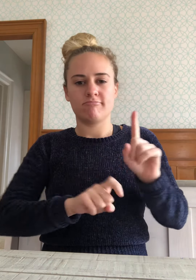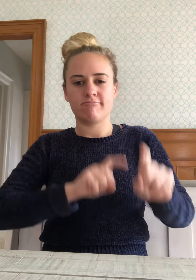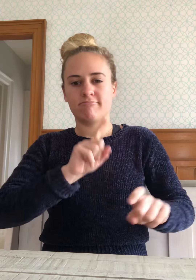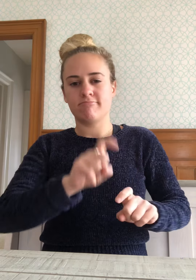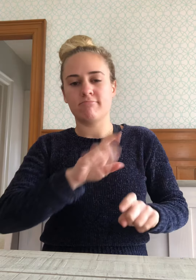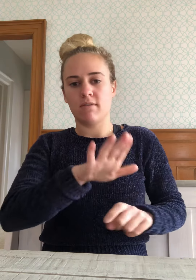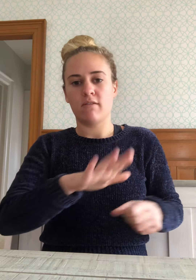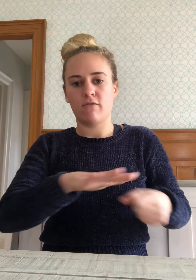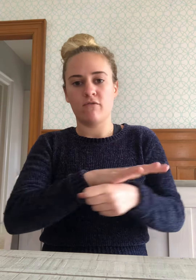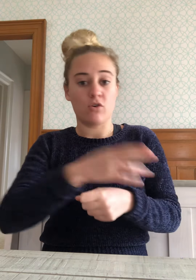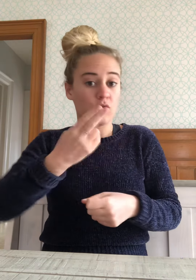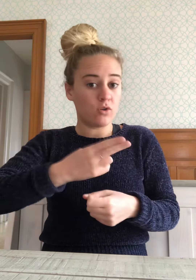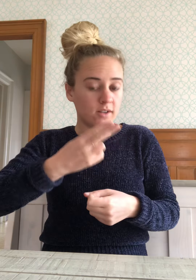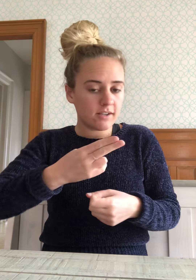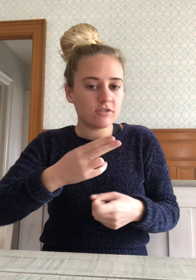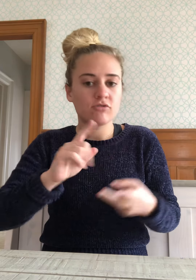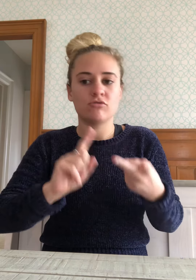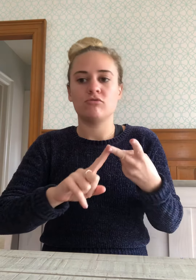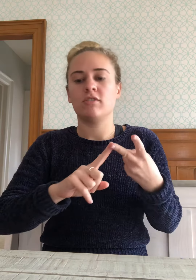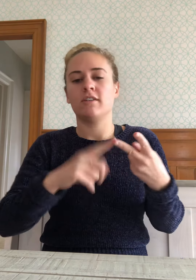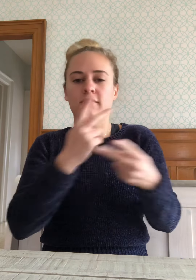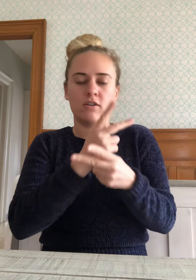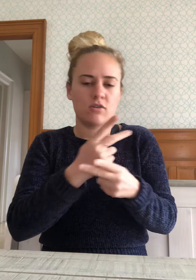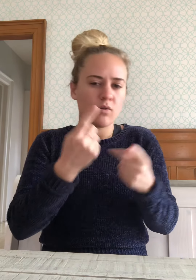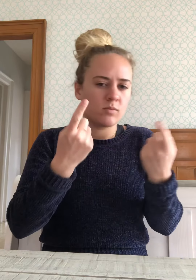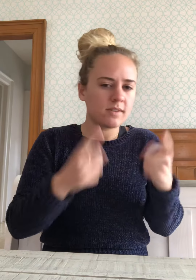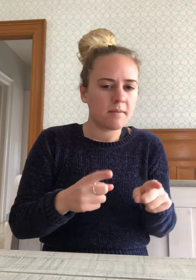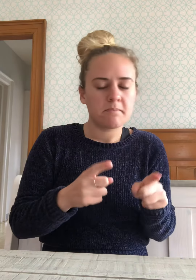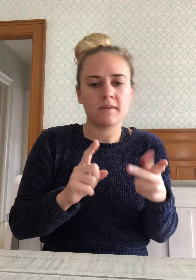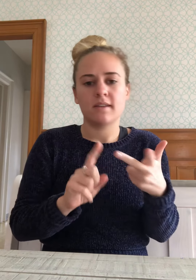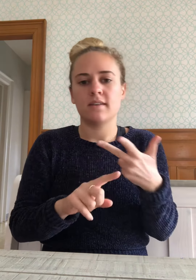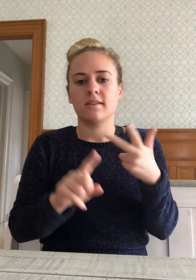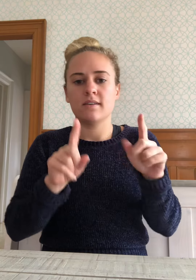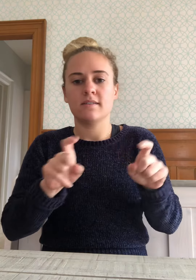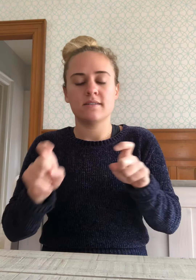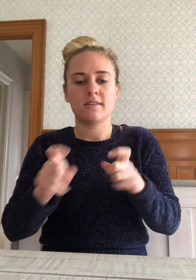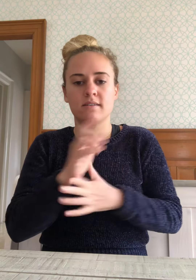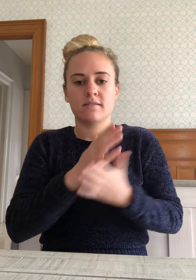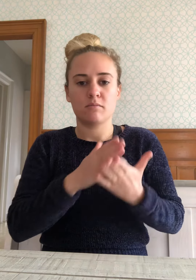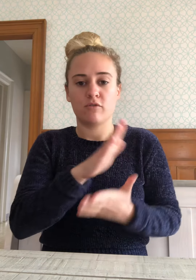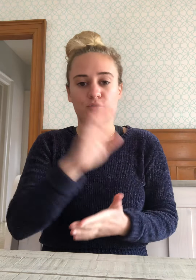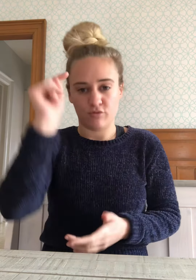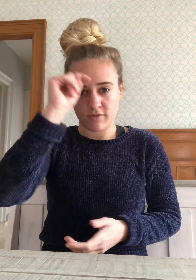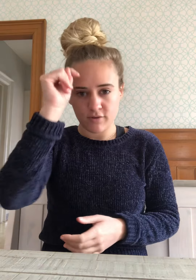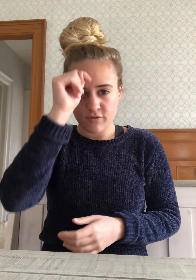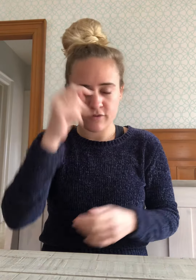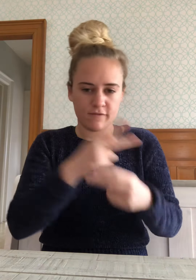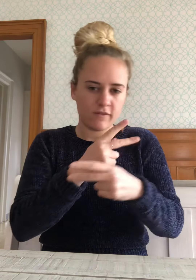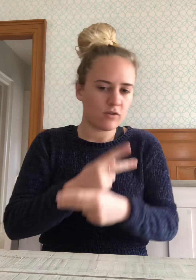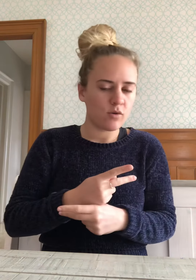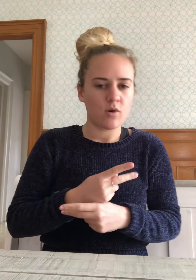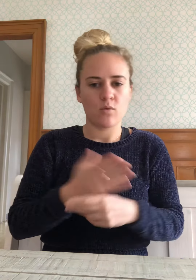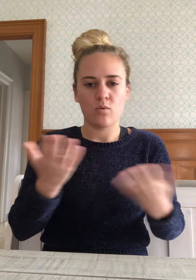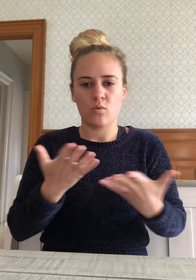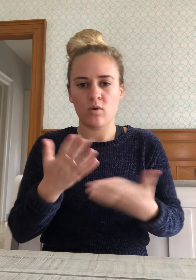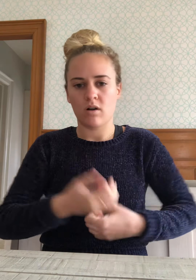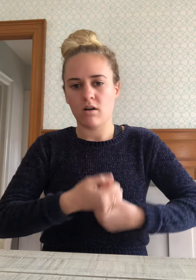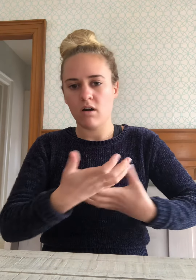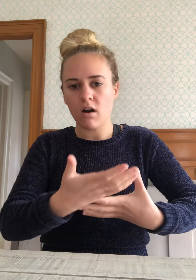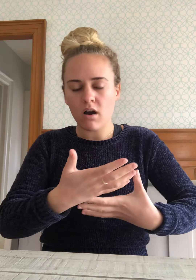on, test some hypotheses to see where the problem is, come up with a couple of differential diagnoses